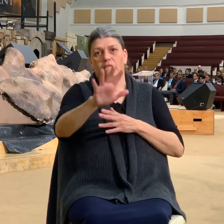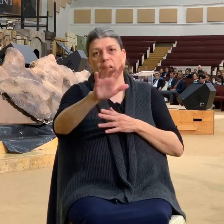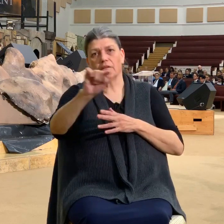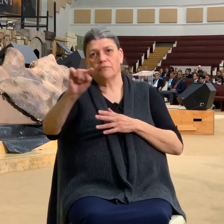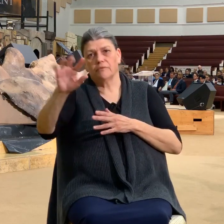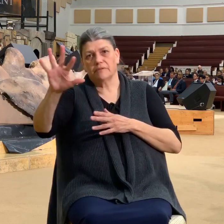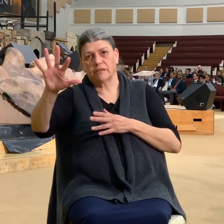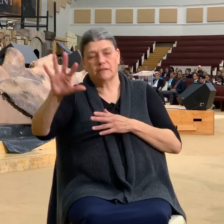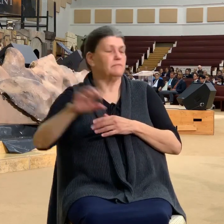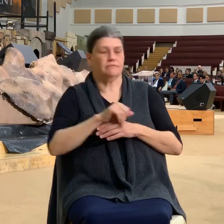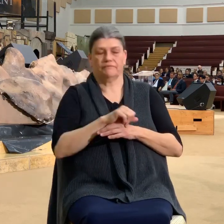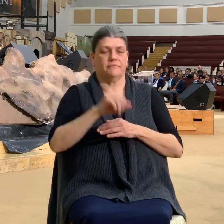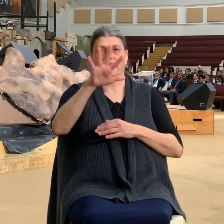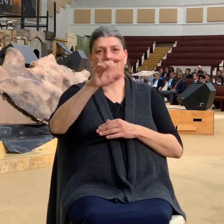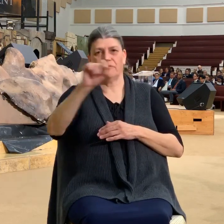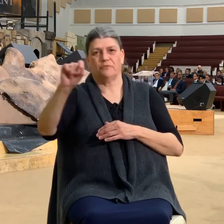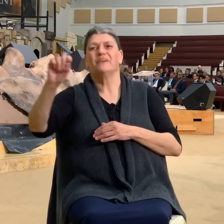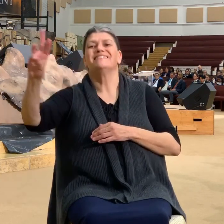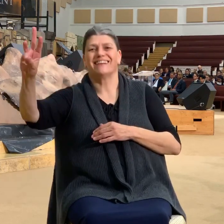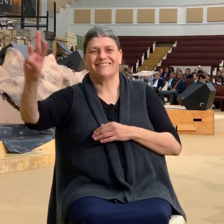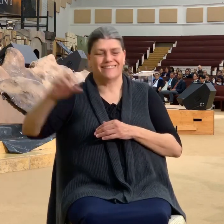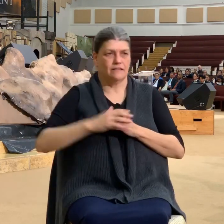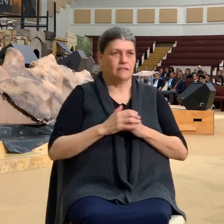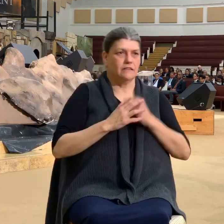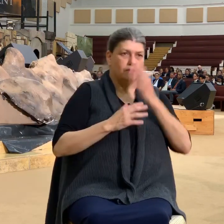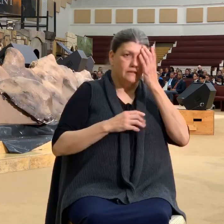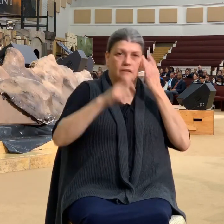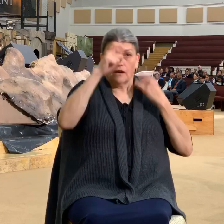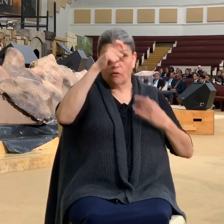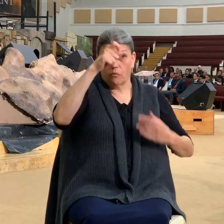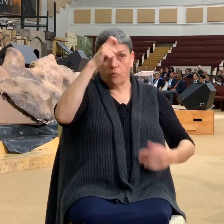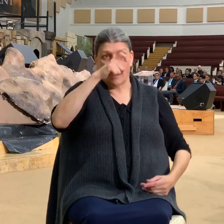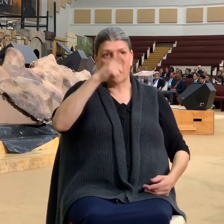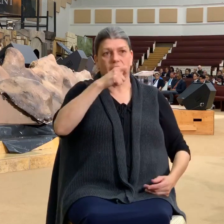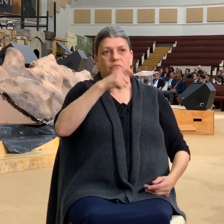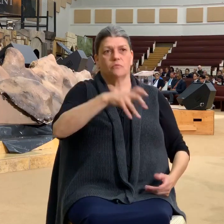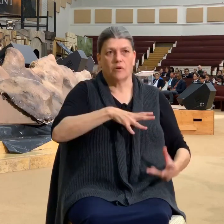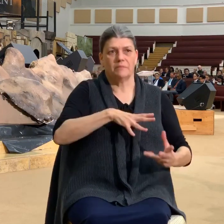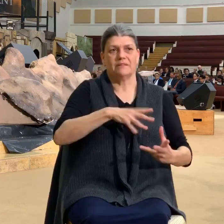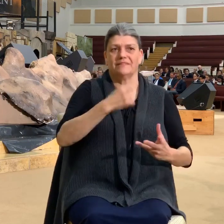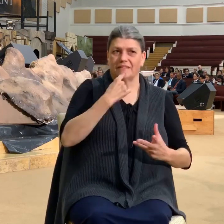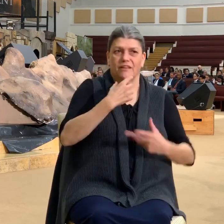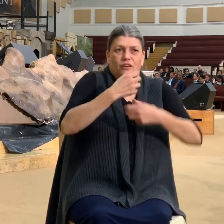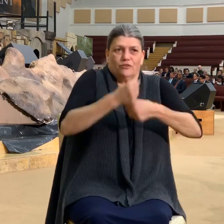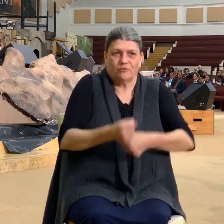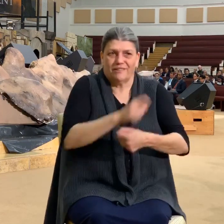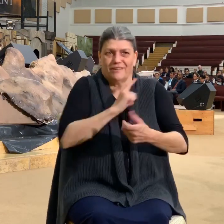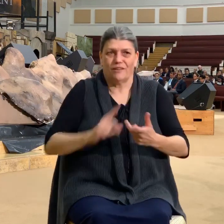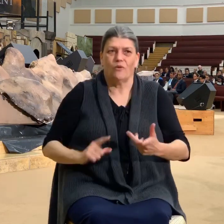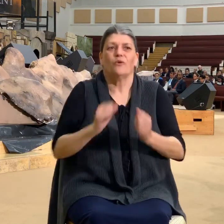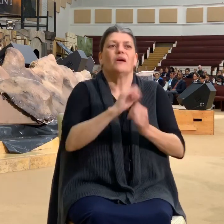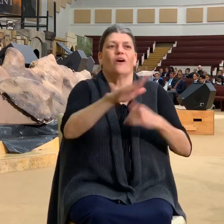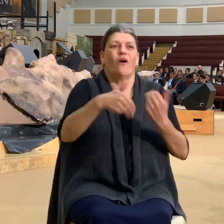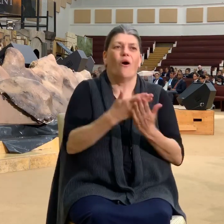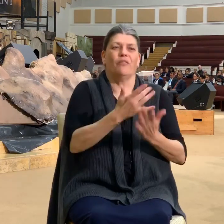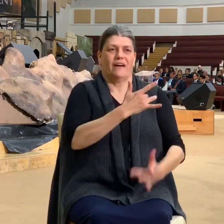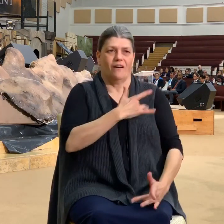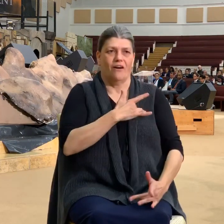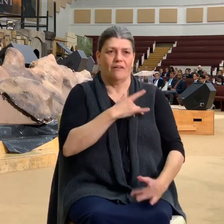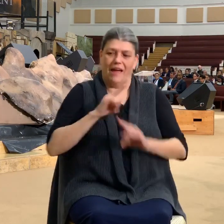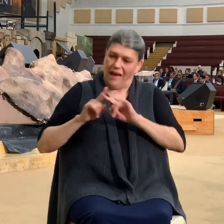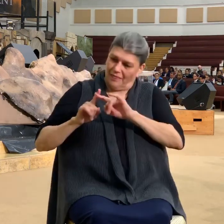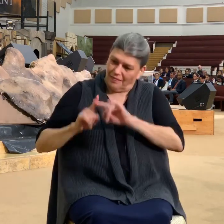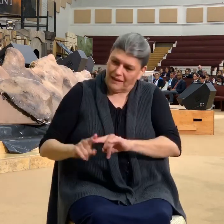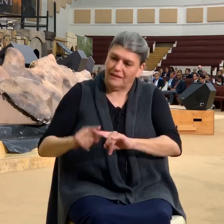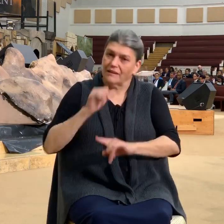6, where the wise men said, "Trust in the Lord with all thine heart, and lean not unto thine